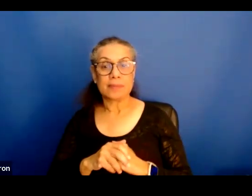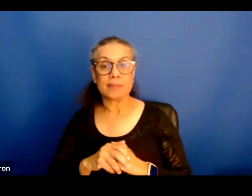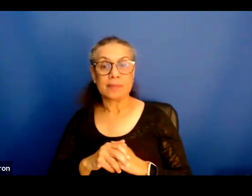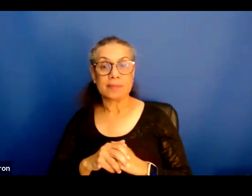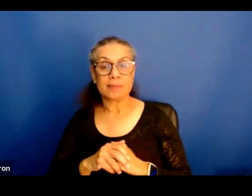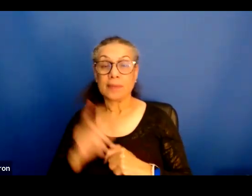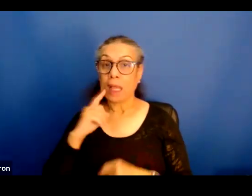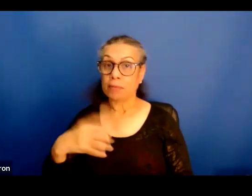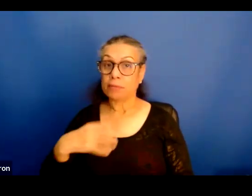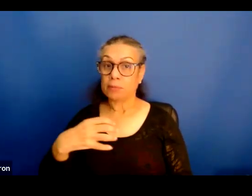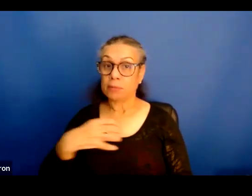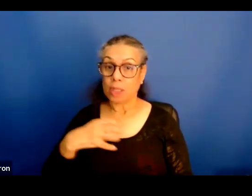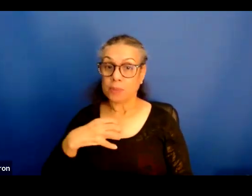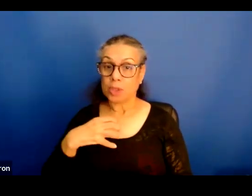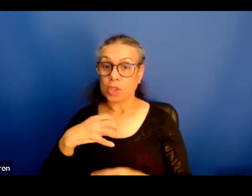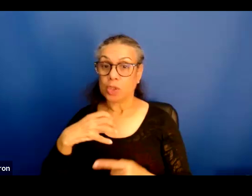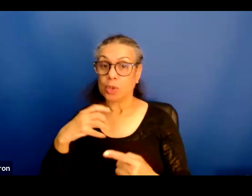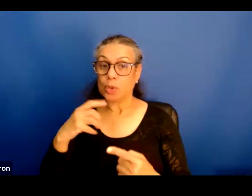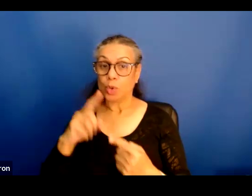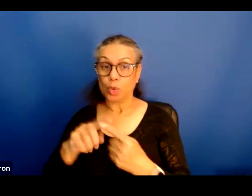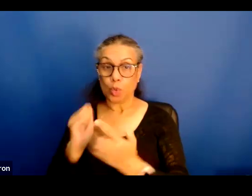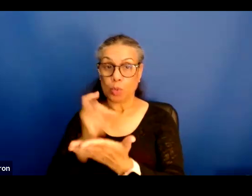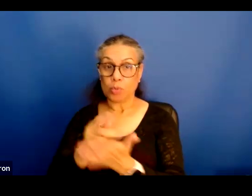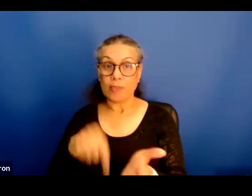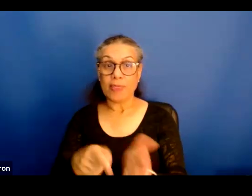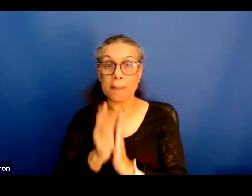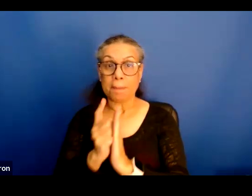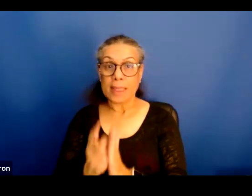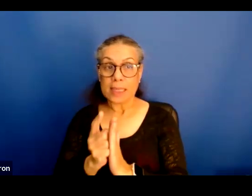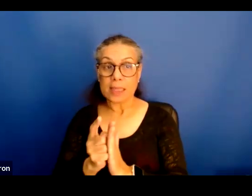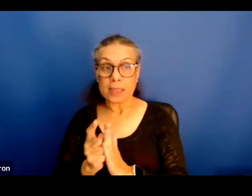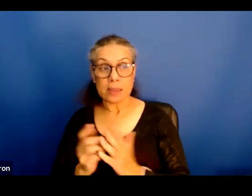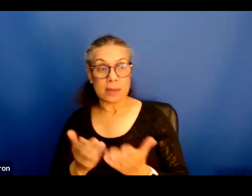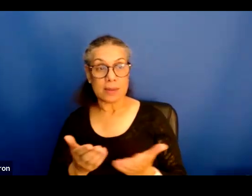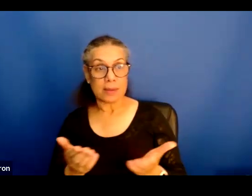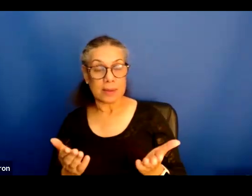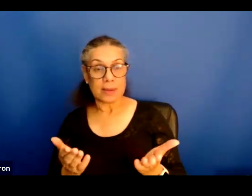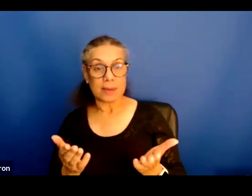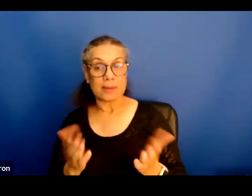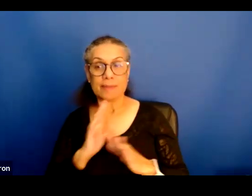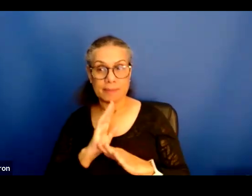Is there any objection to approving the minutes unanimously?